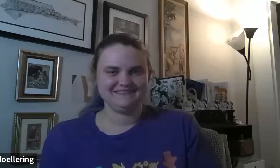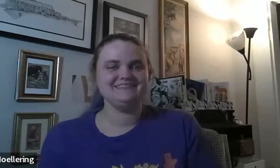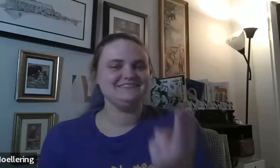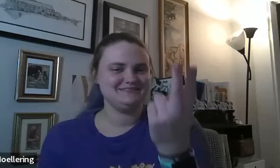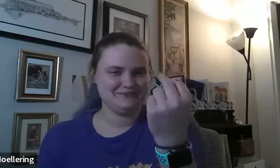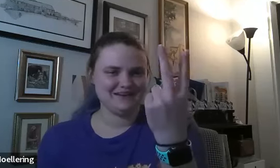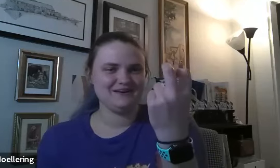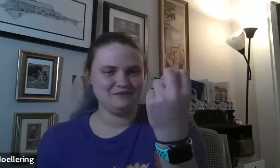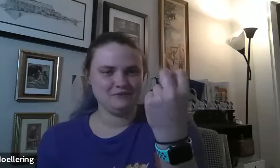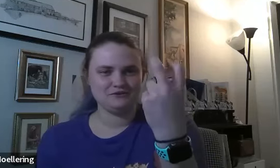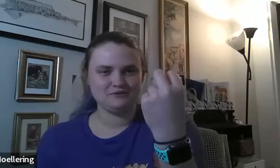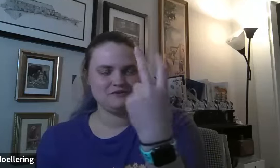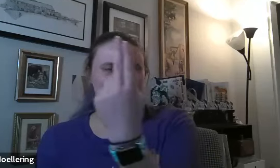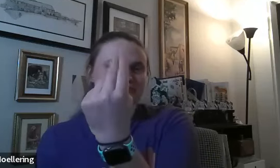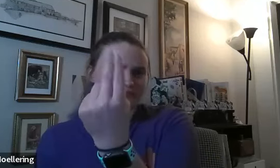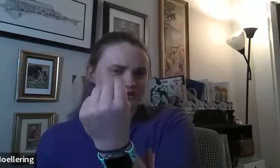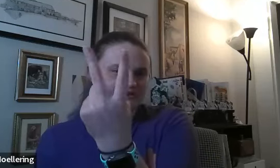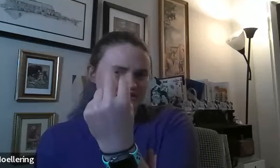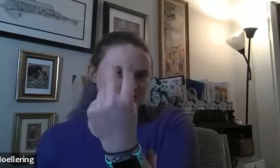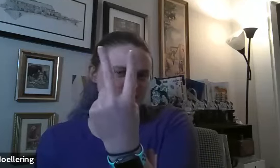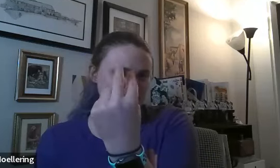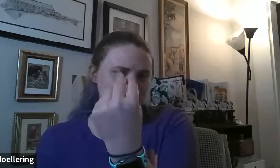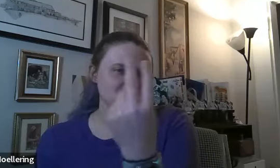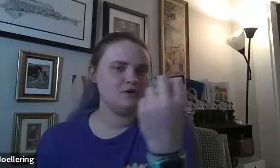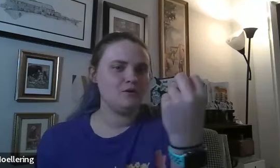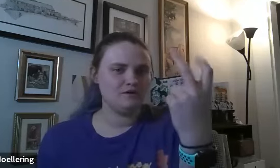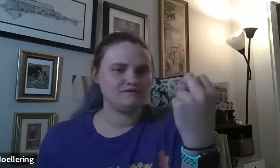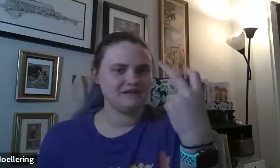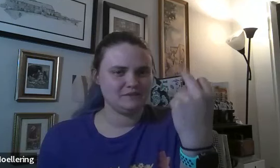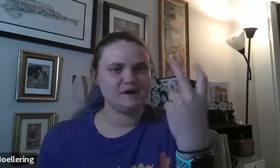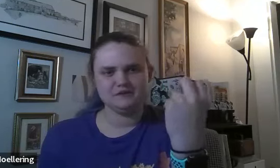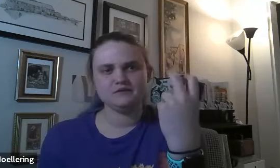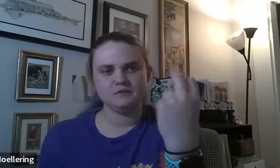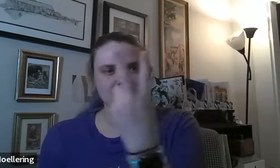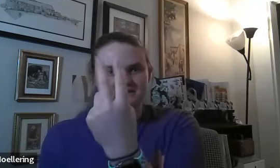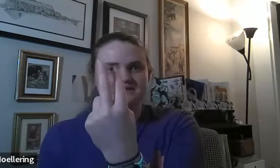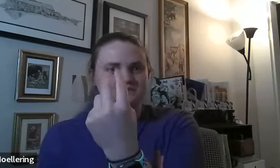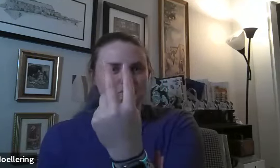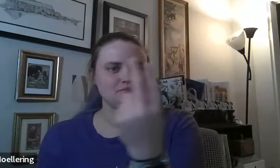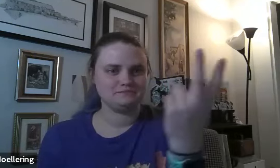Mm-hmm. 12 or 12. You can do the 2 motion or flicking them up. Either way, I've seen them both.